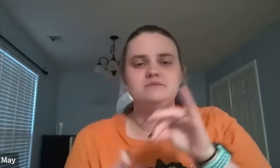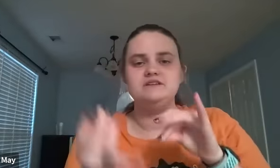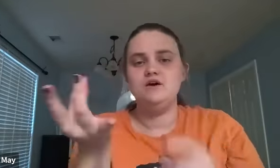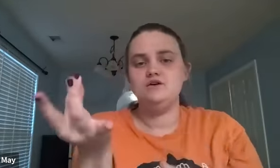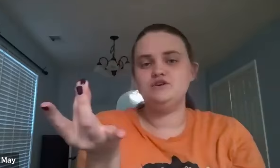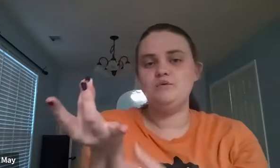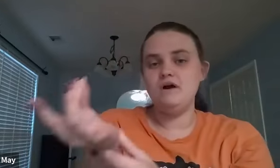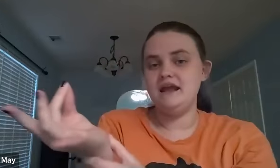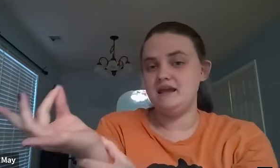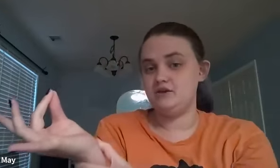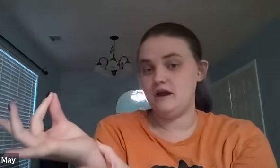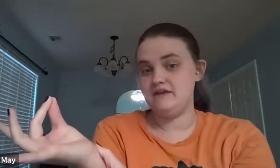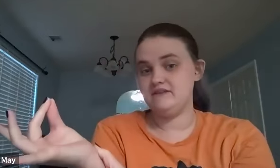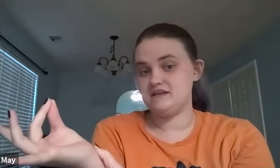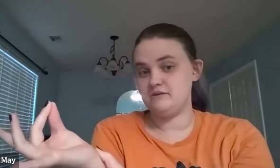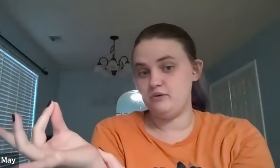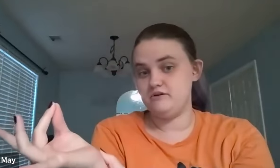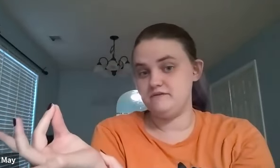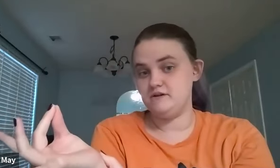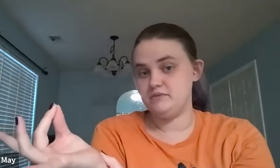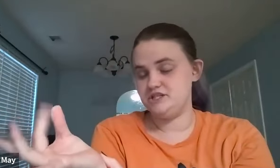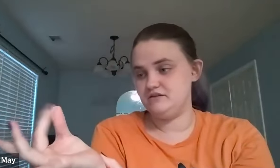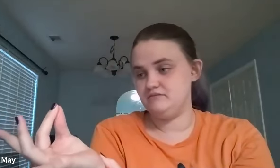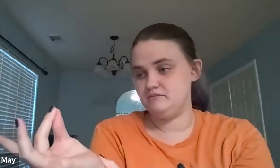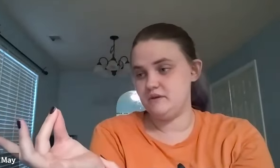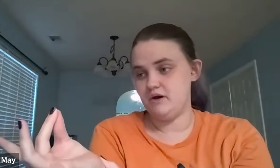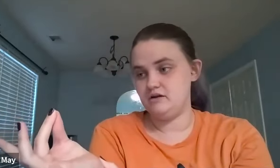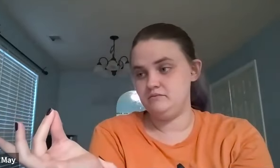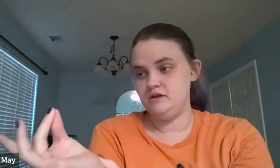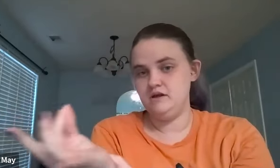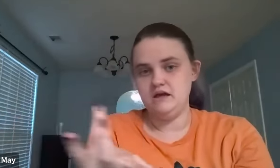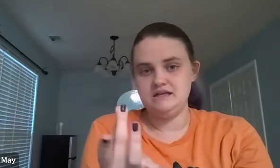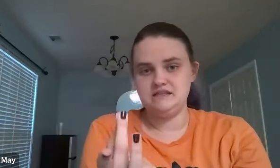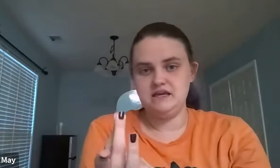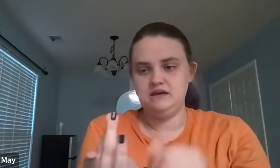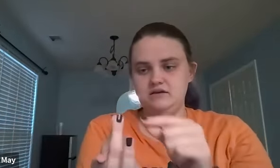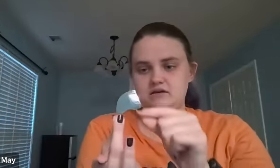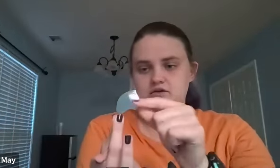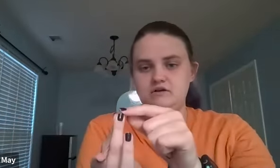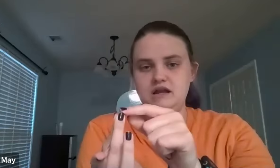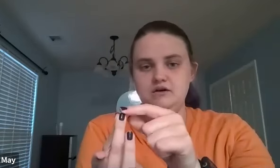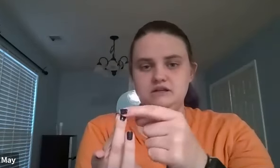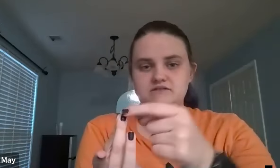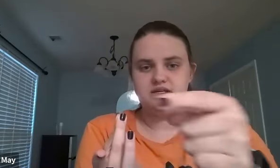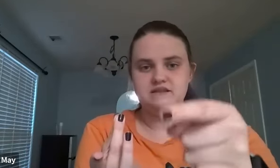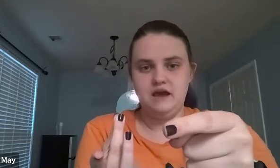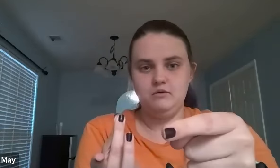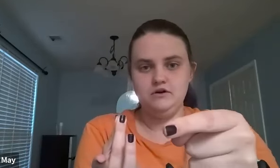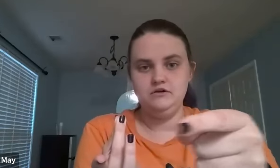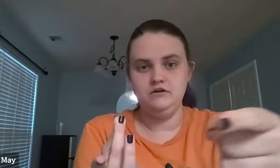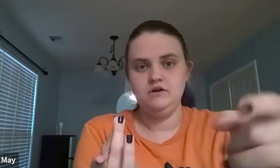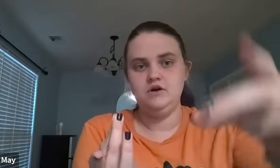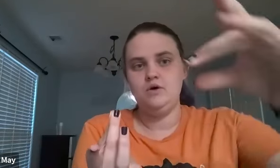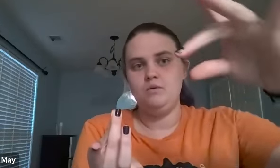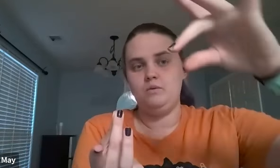this? So one hand, your hand that's got the pointer finger pinching the bottom is like your nail is facing outward.